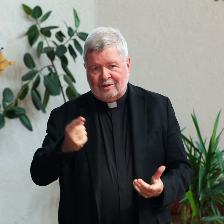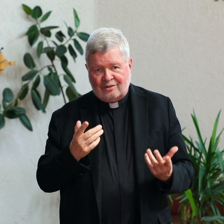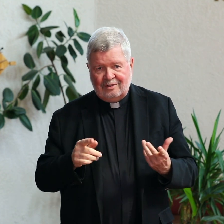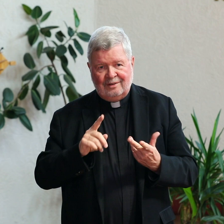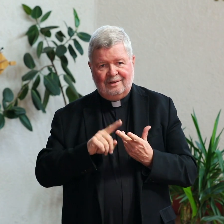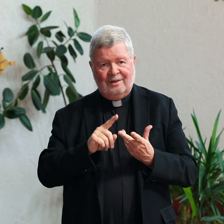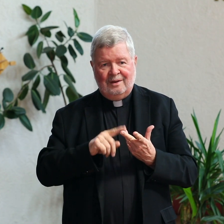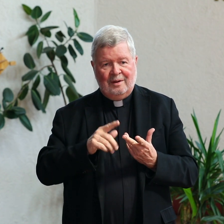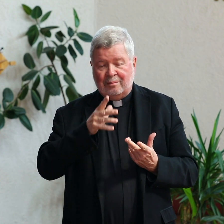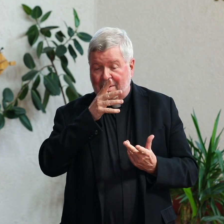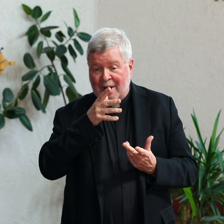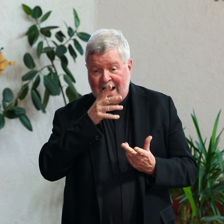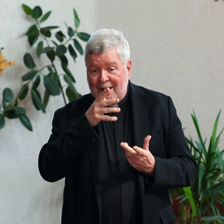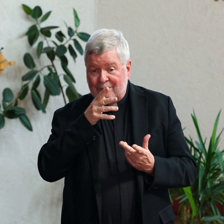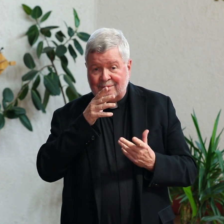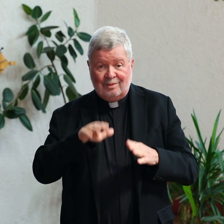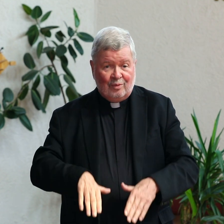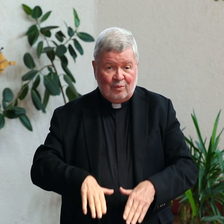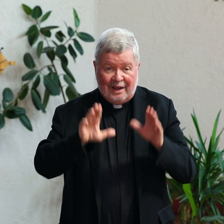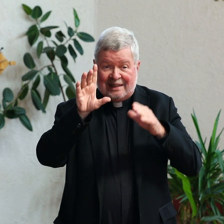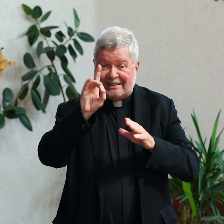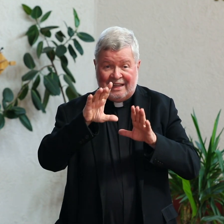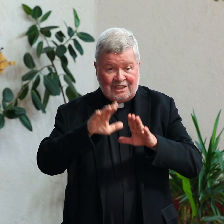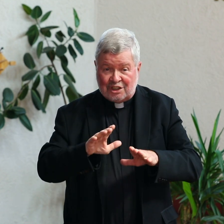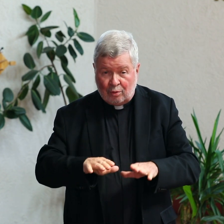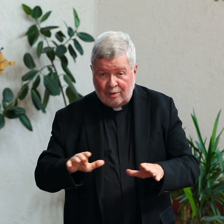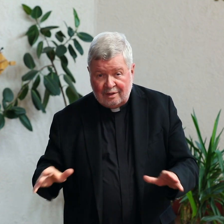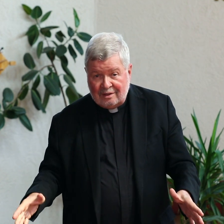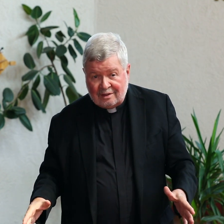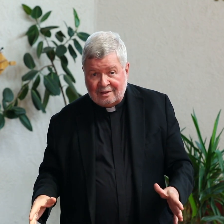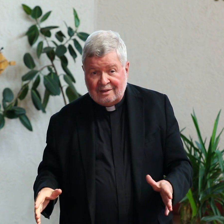always. My mom raised 8 children.